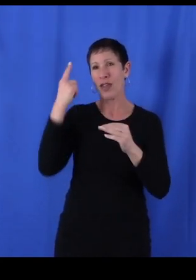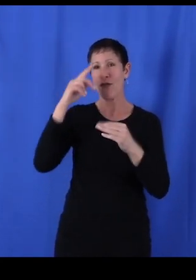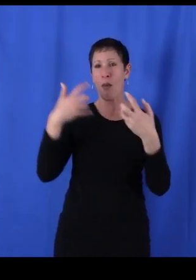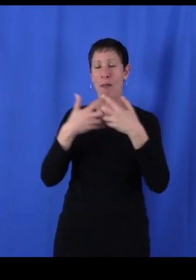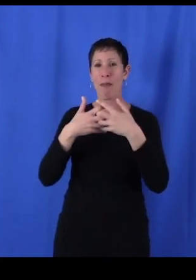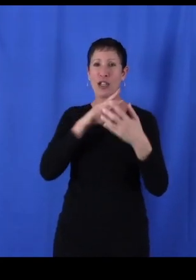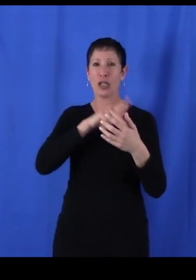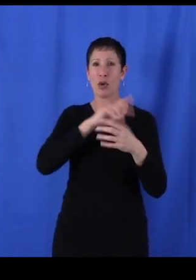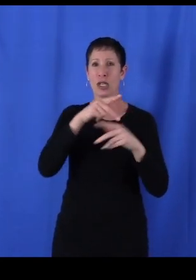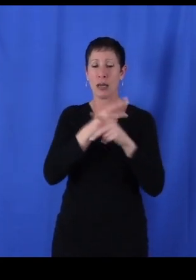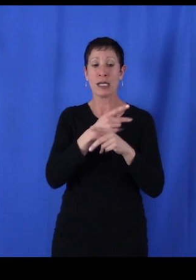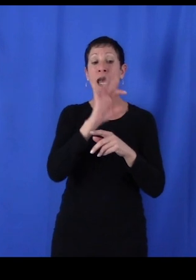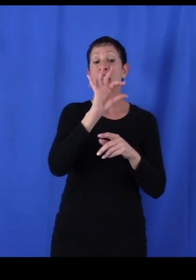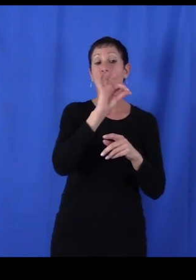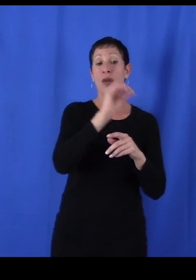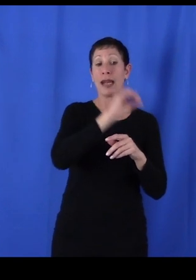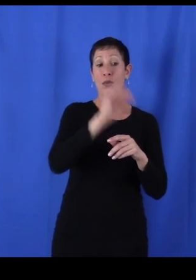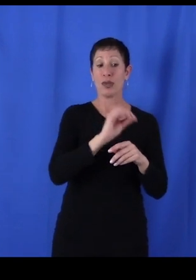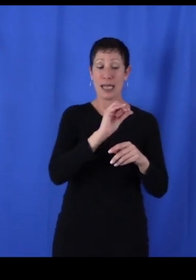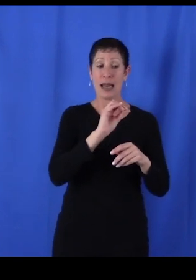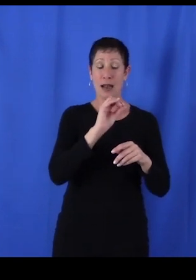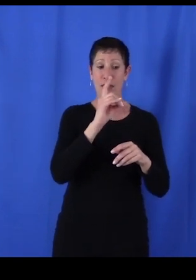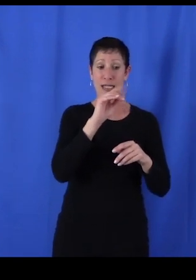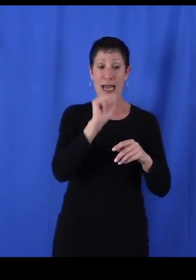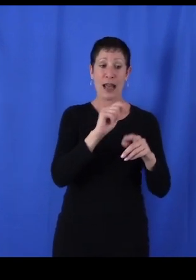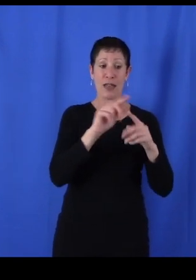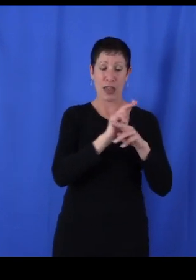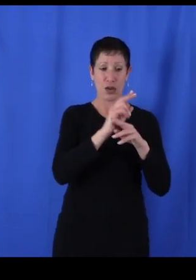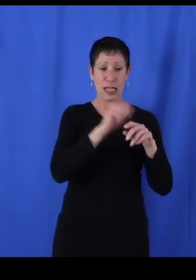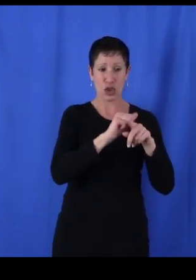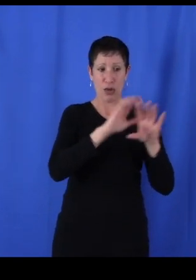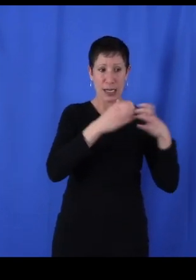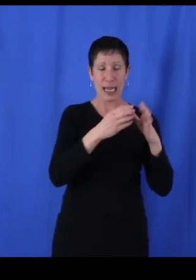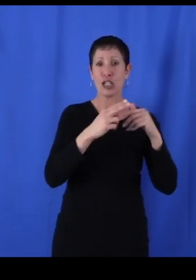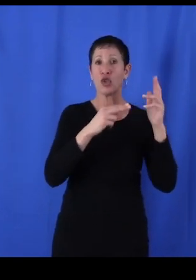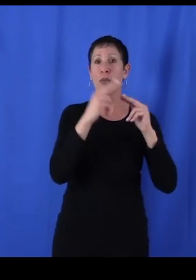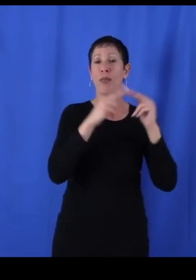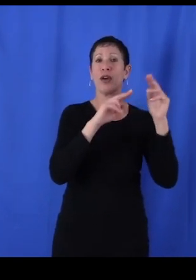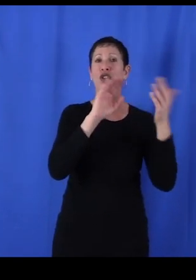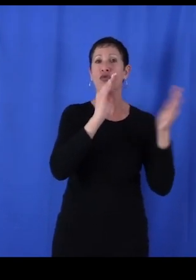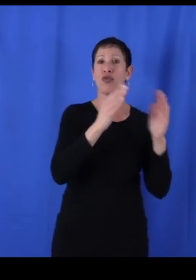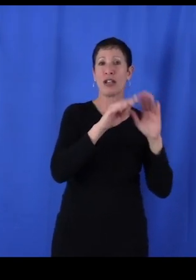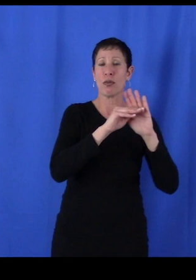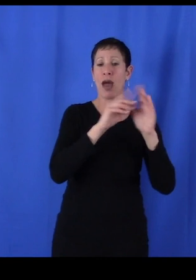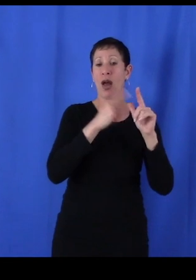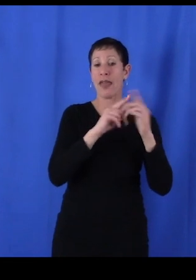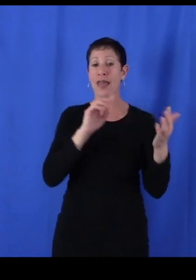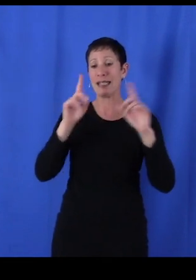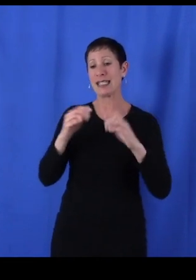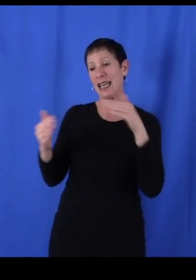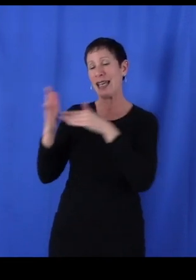personality types. So they use 90% of their data as a training set to build a linear regression model. They tested it against the